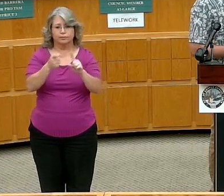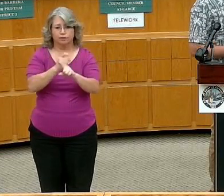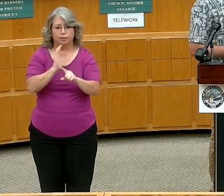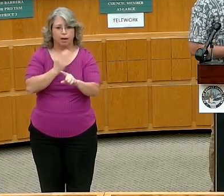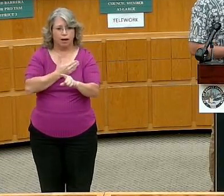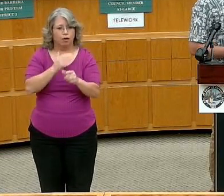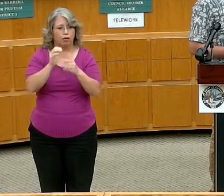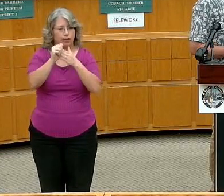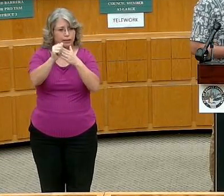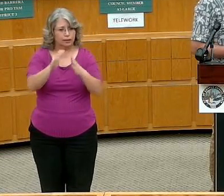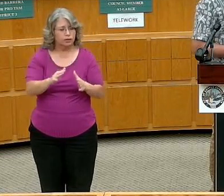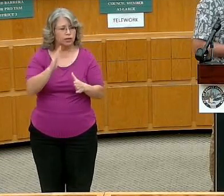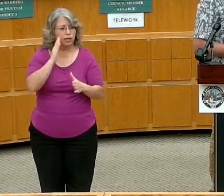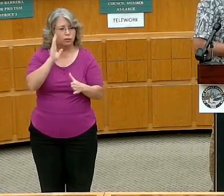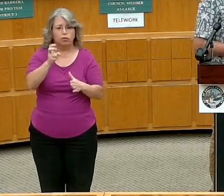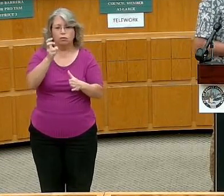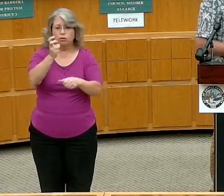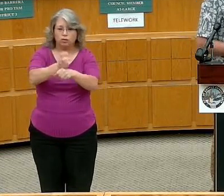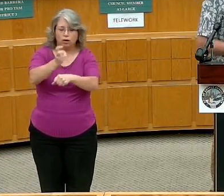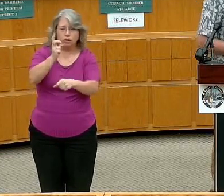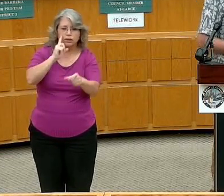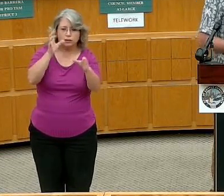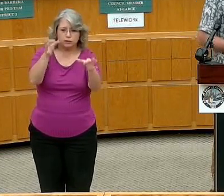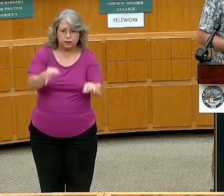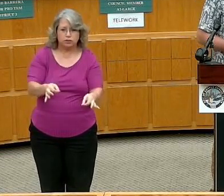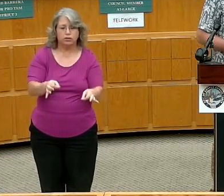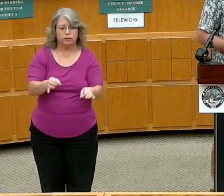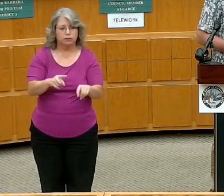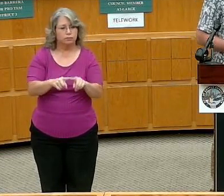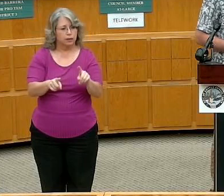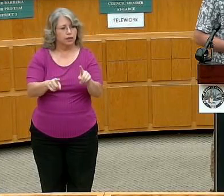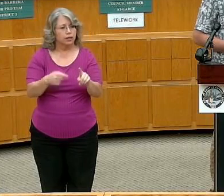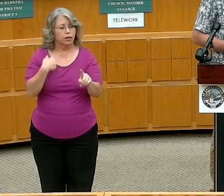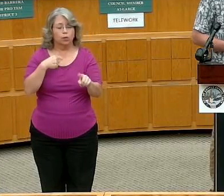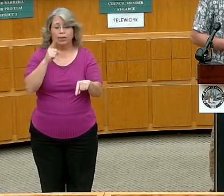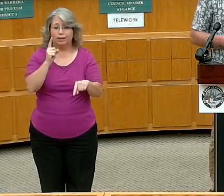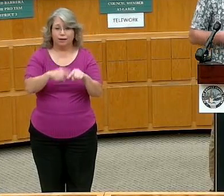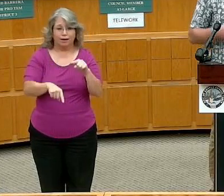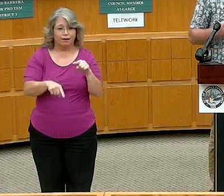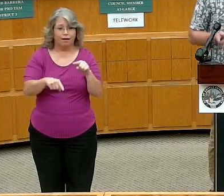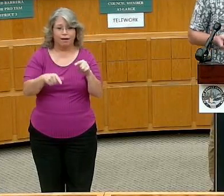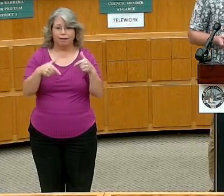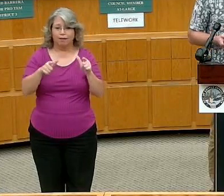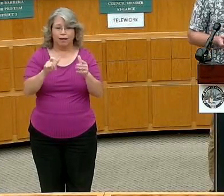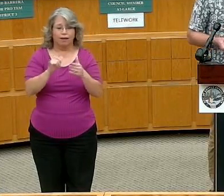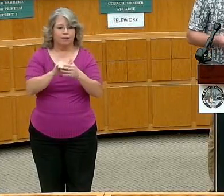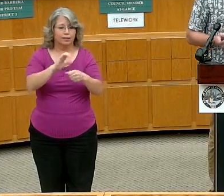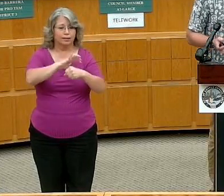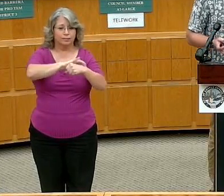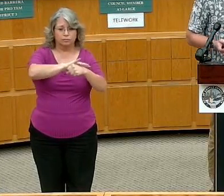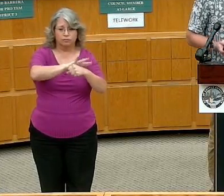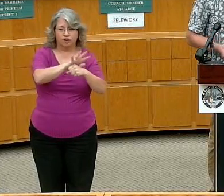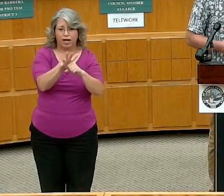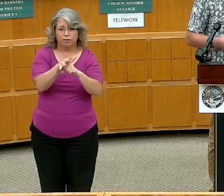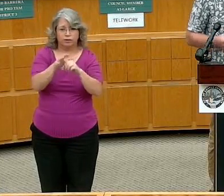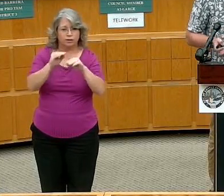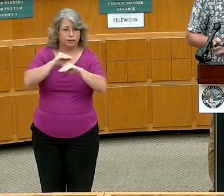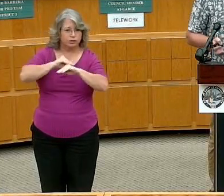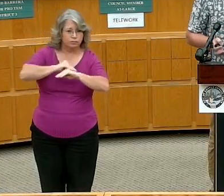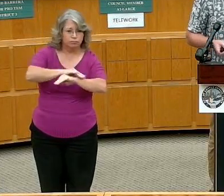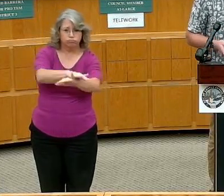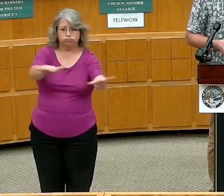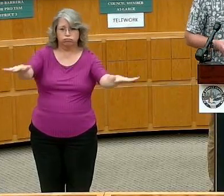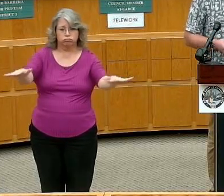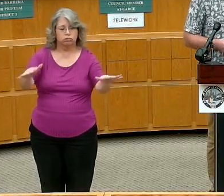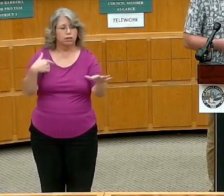made. We can't allow this wave of potential COVID-19 hospitalizations. We need to get to a point where we're pretty sure that that's not